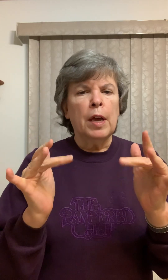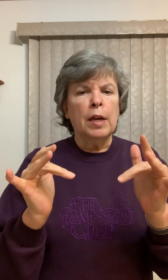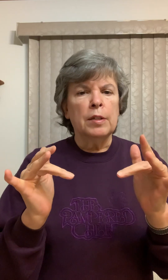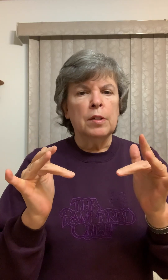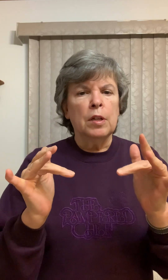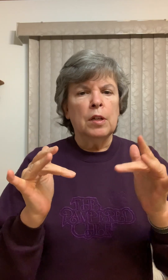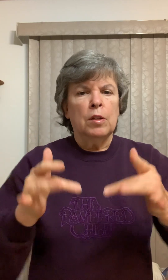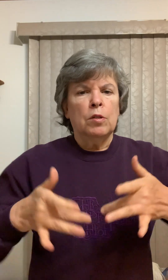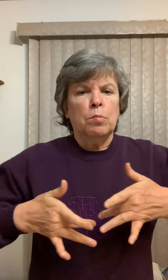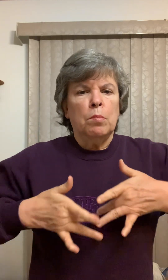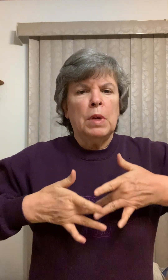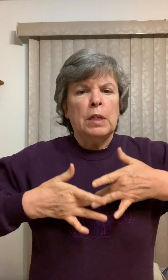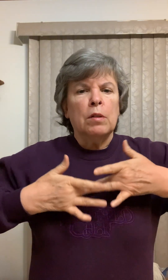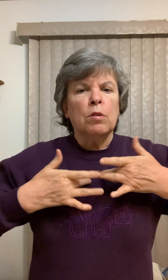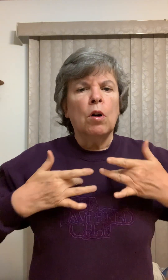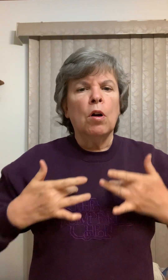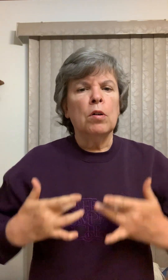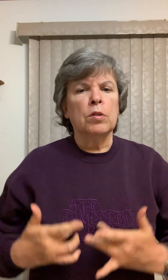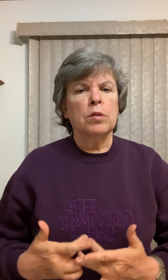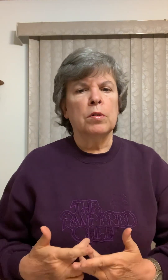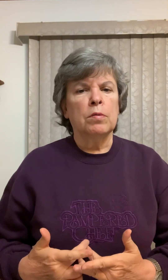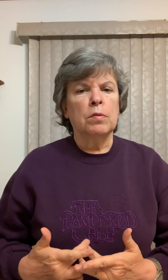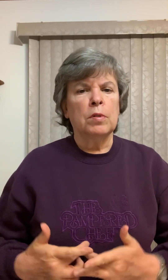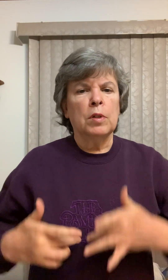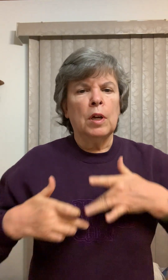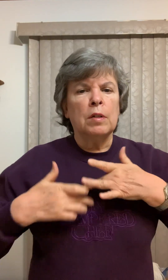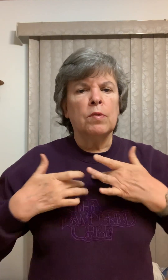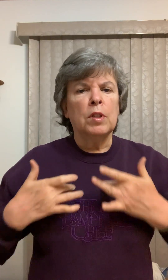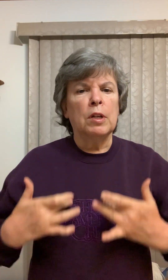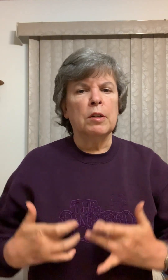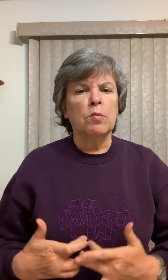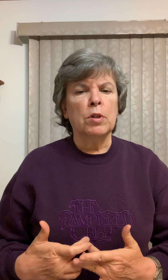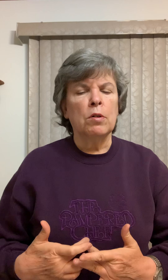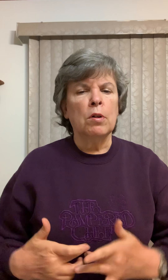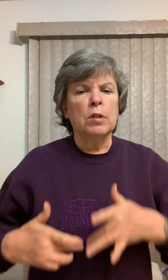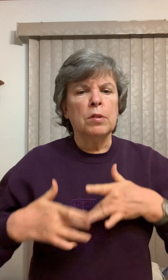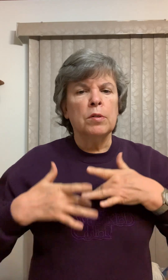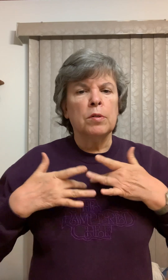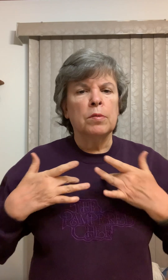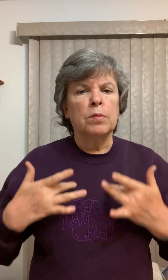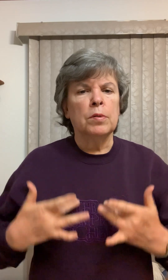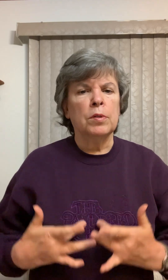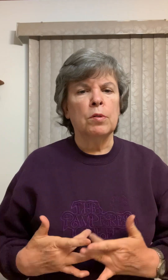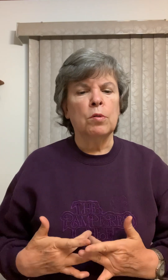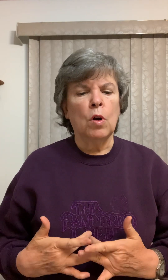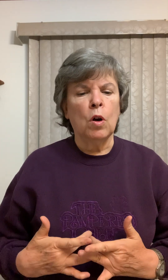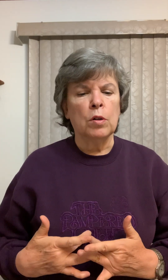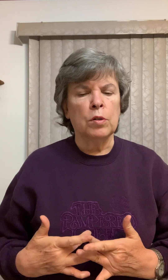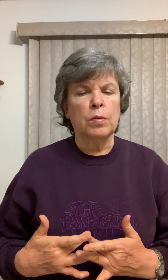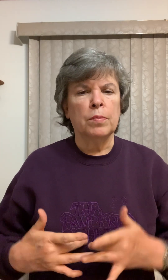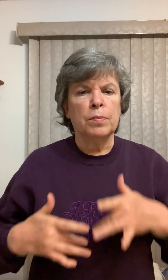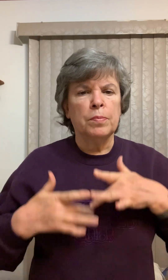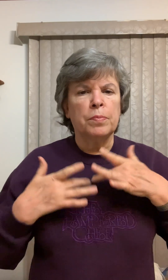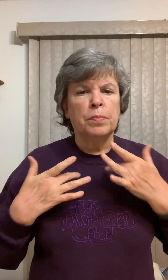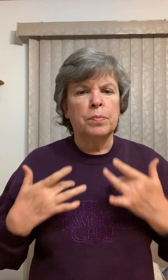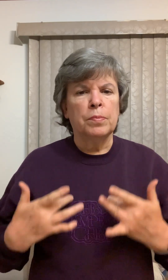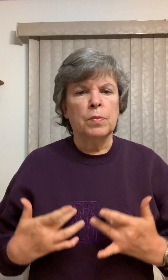and make a little heart, kind of in the area of where your heart is. So heart.